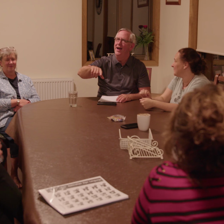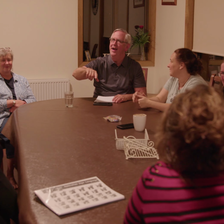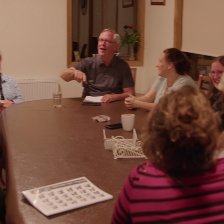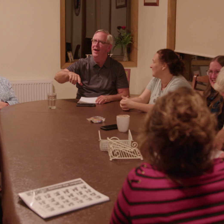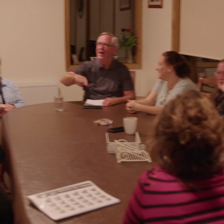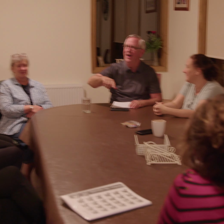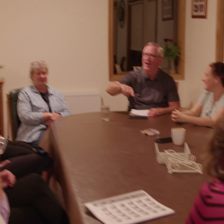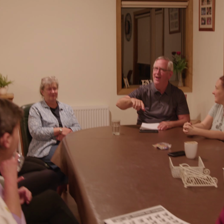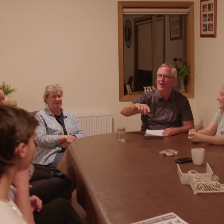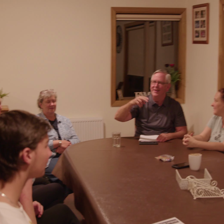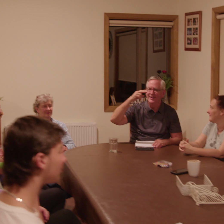got the middle.